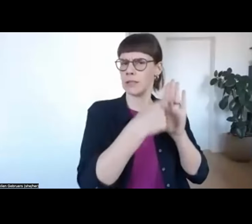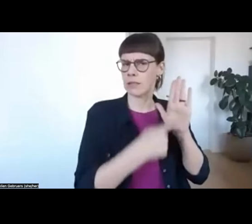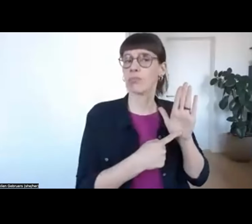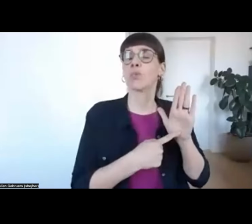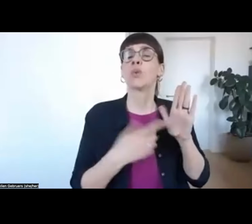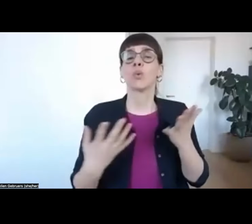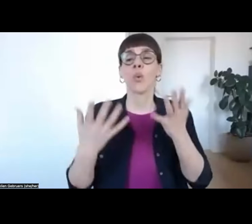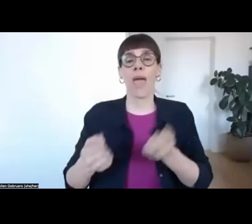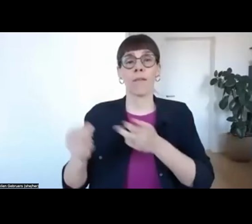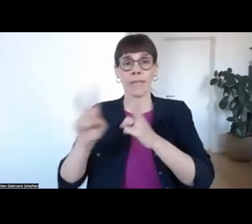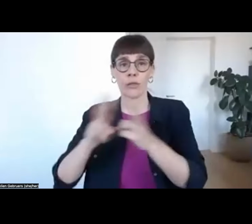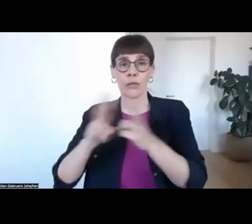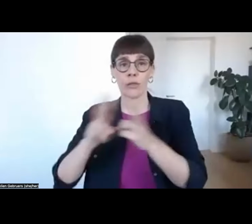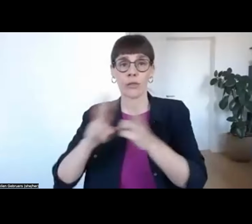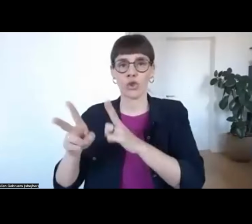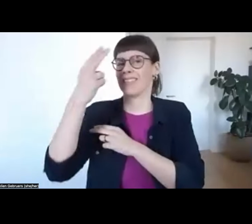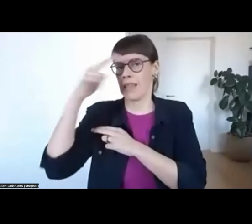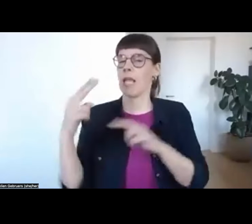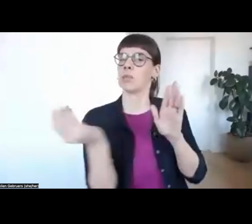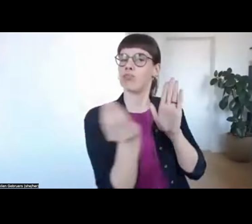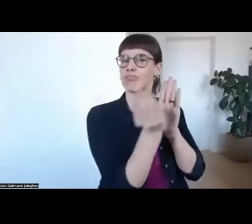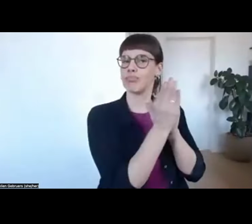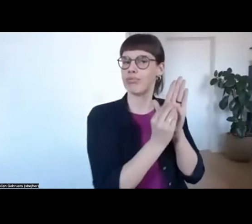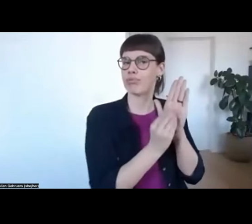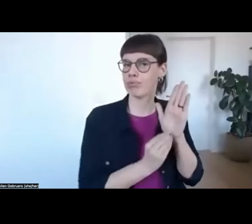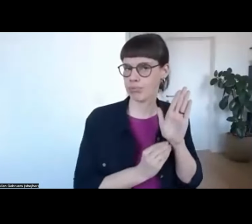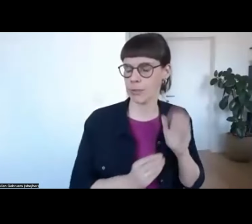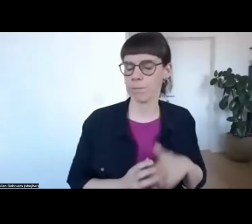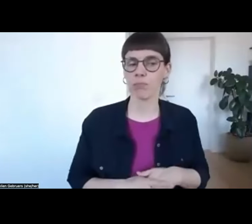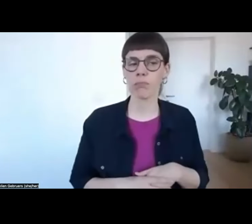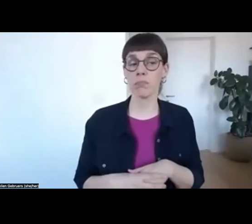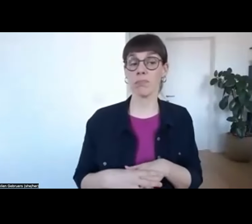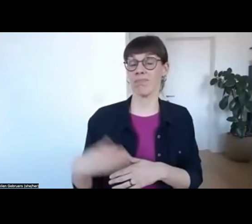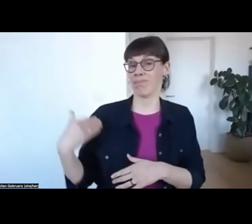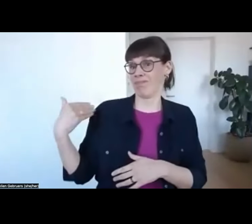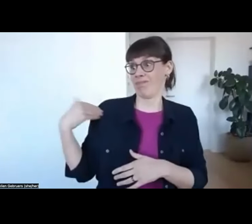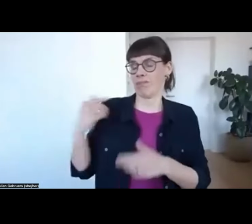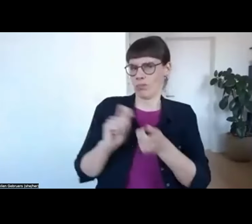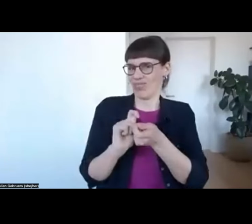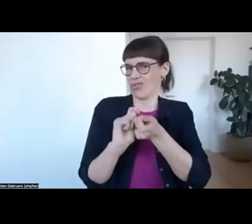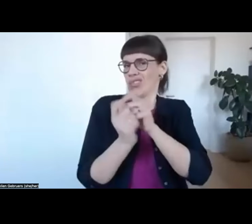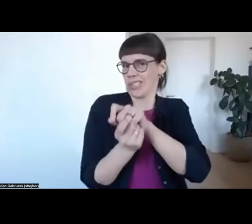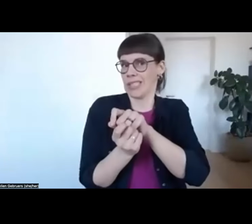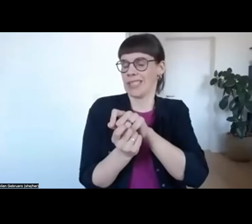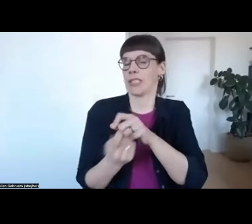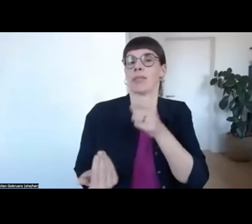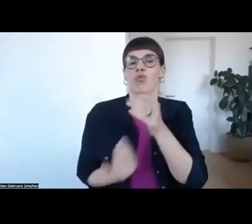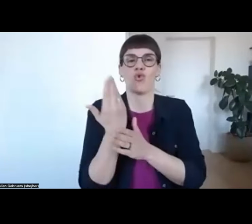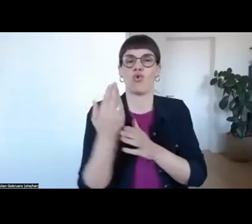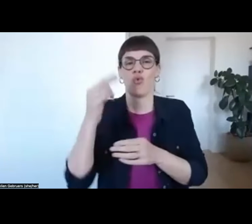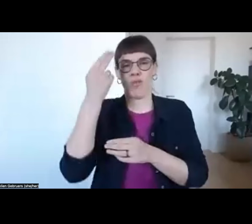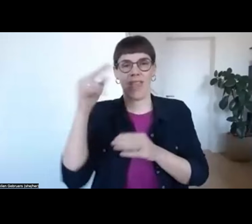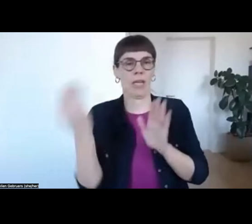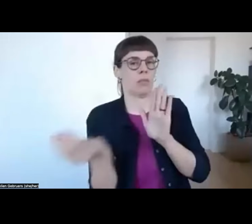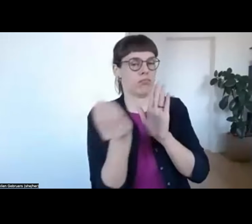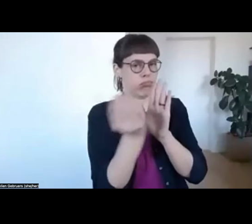they hold a list of accredited international sign interpreters. So when you're accredited, you're able to put your name on that list. And